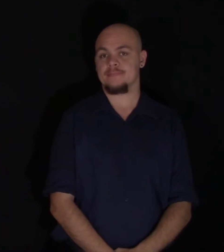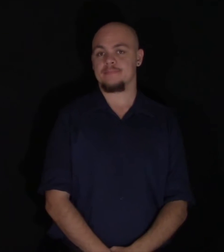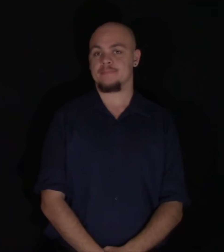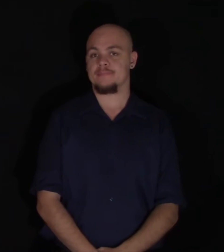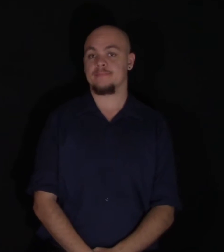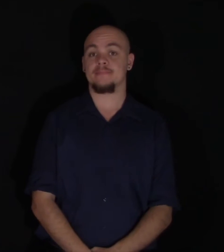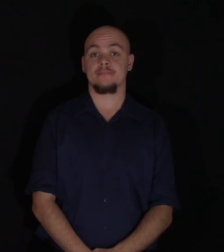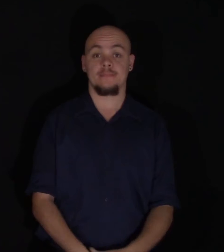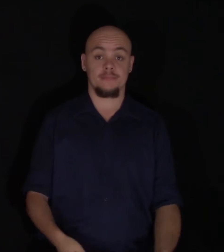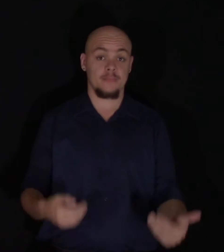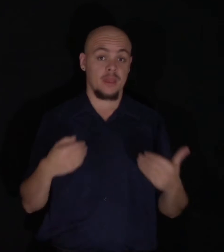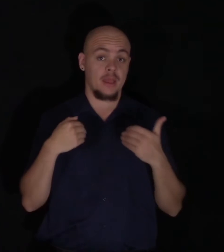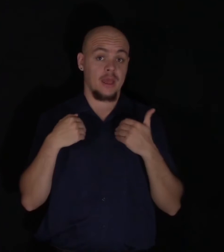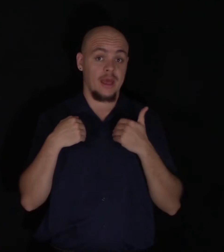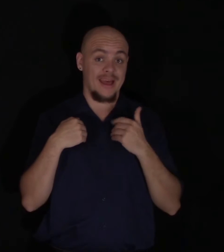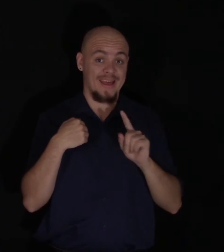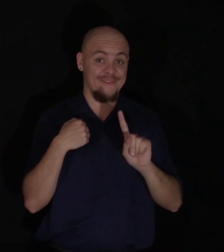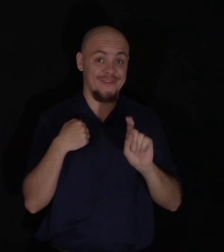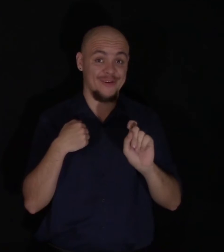have a question.